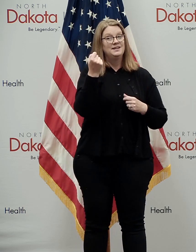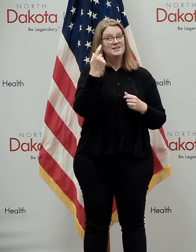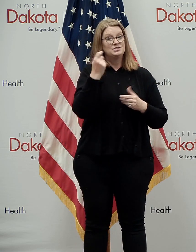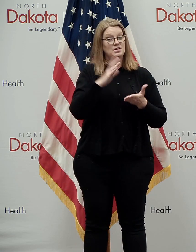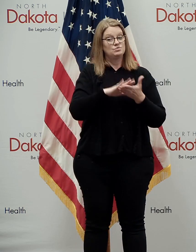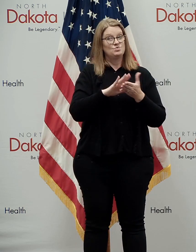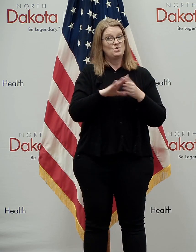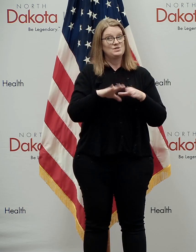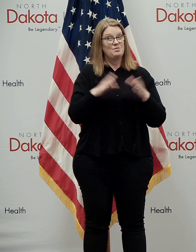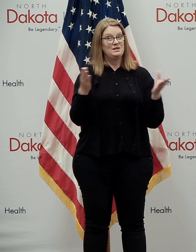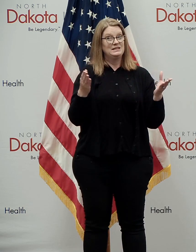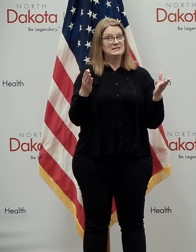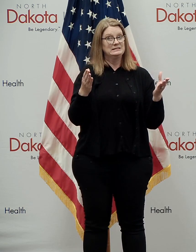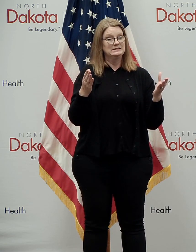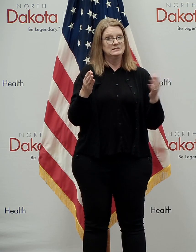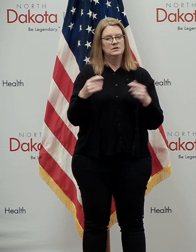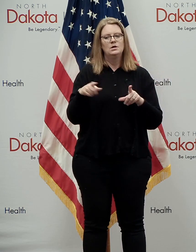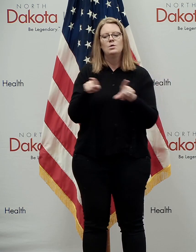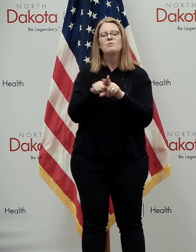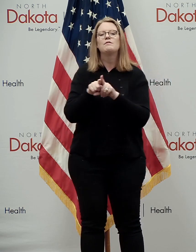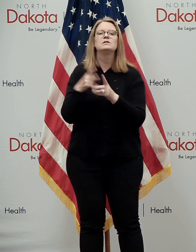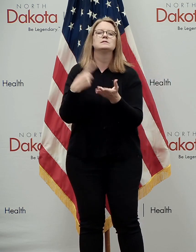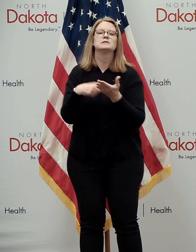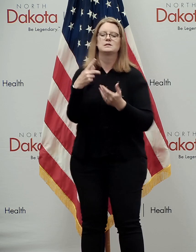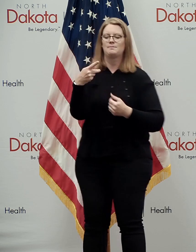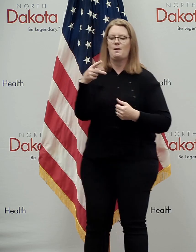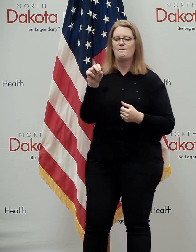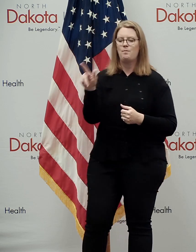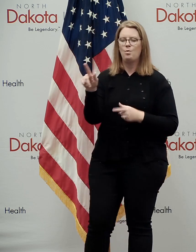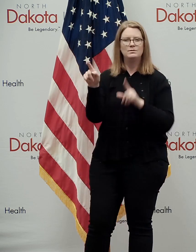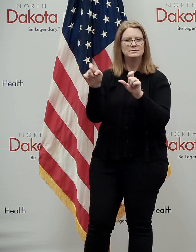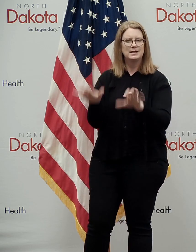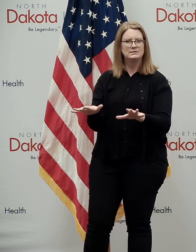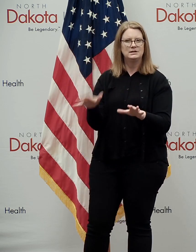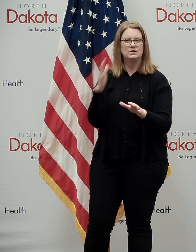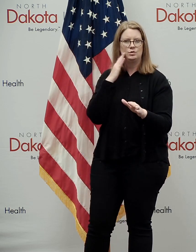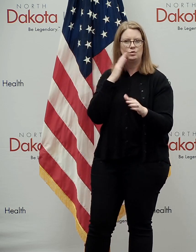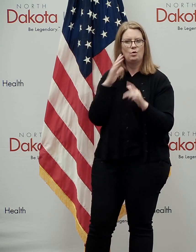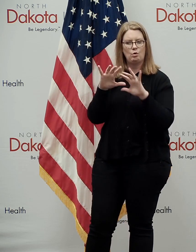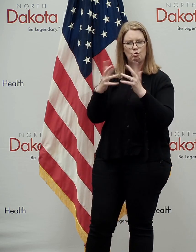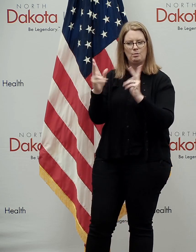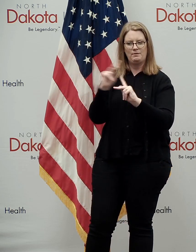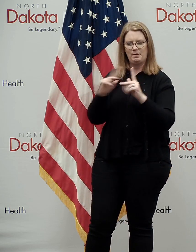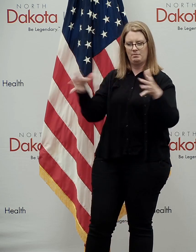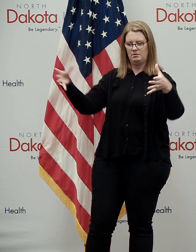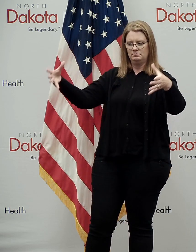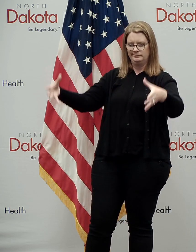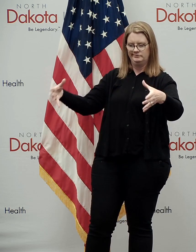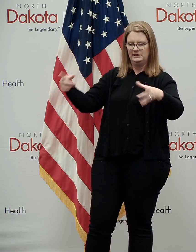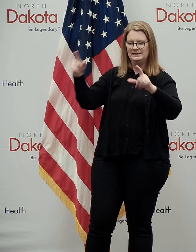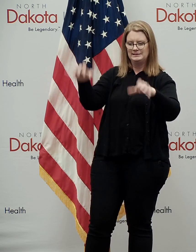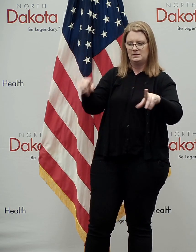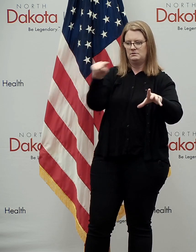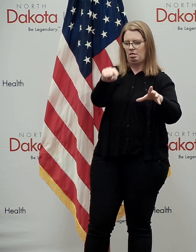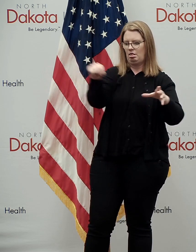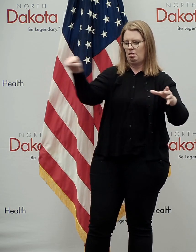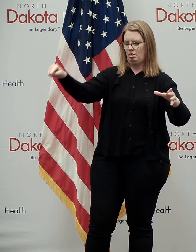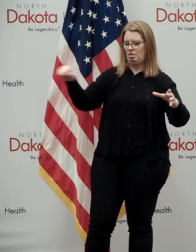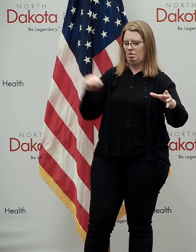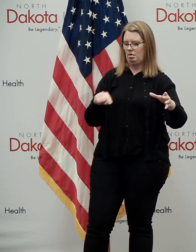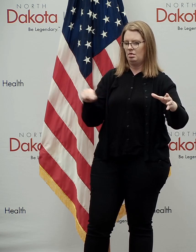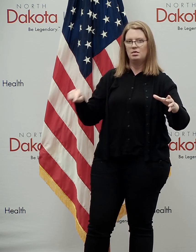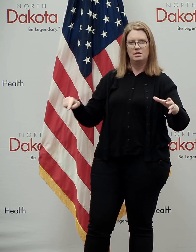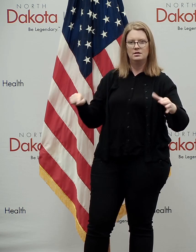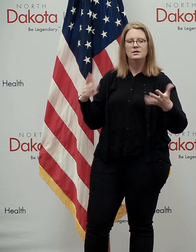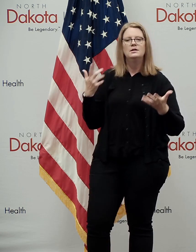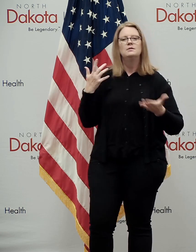school. We've talked about pool testing in the past, and one of the things that we're also looking at, we think that we're going to be able to do pool testing with